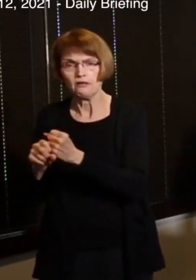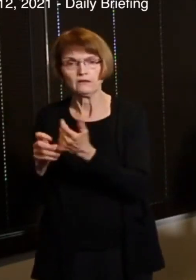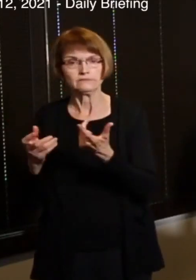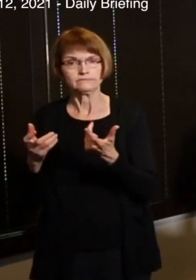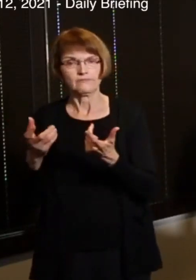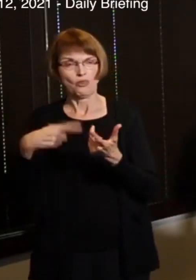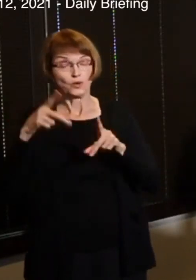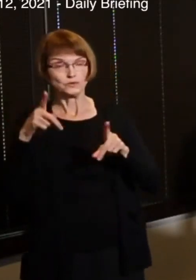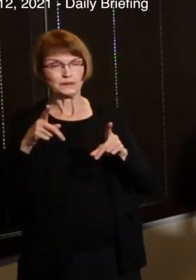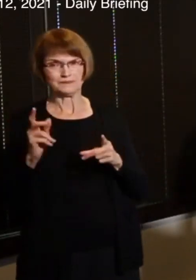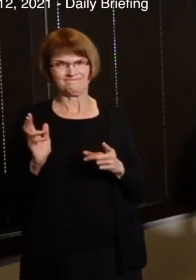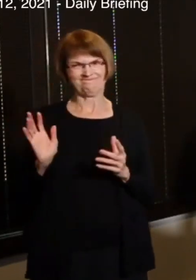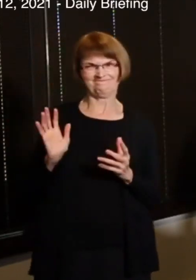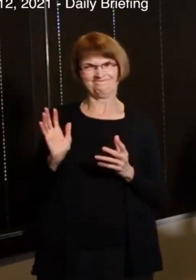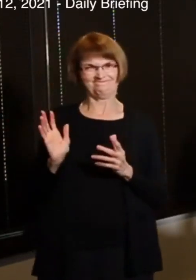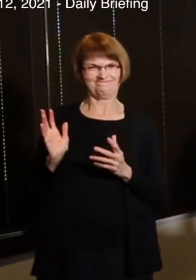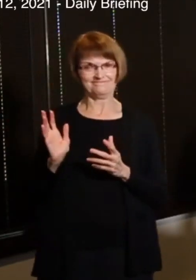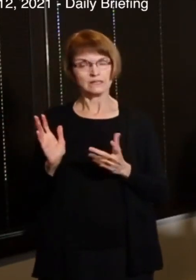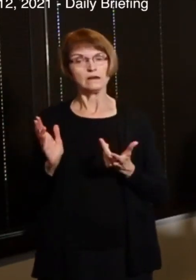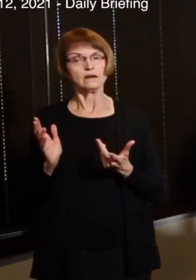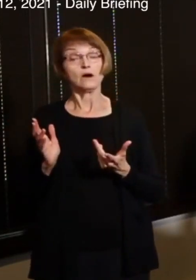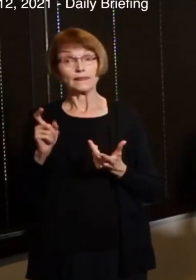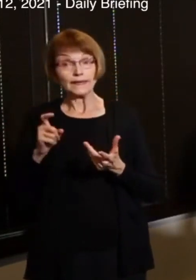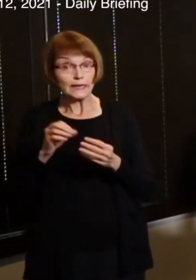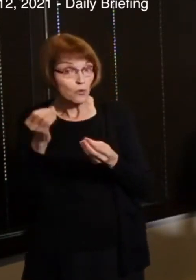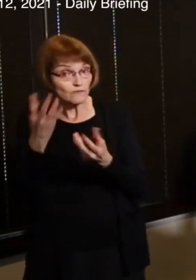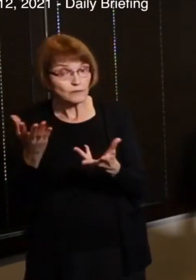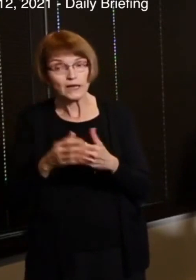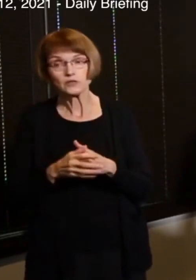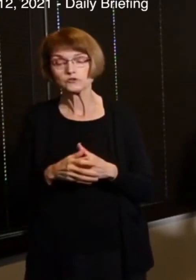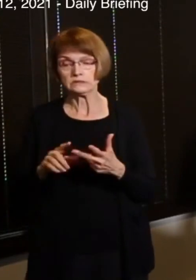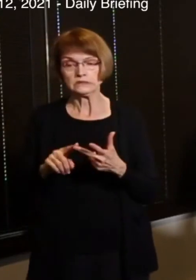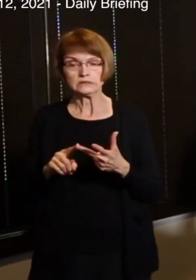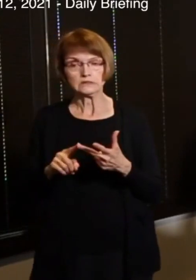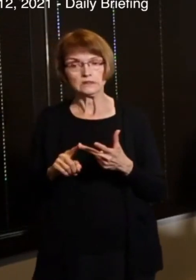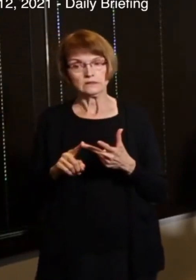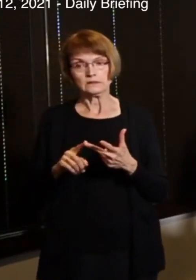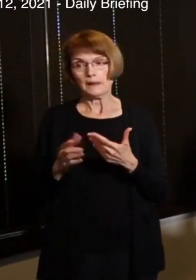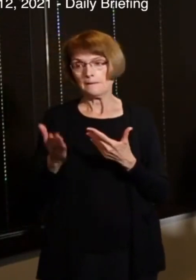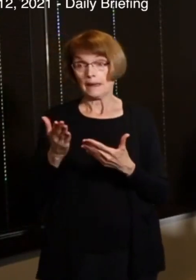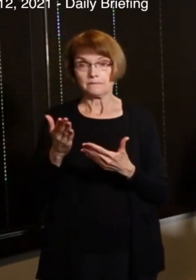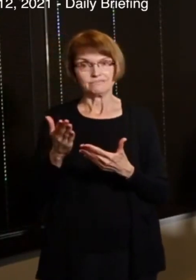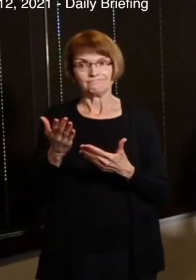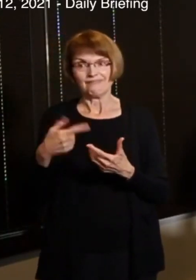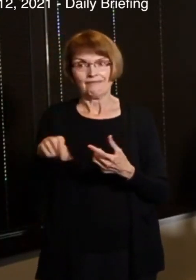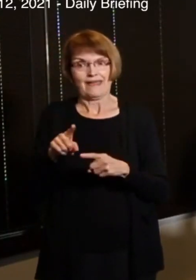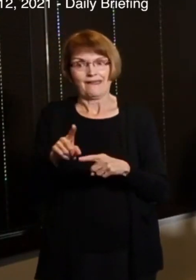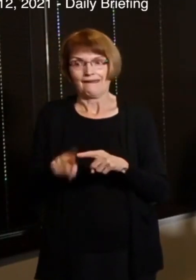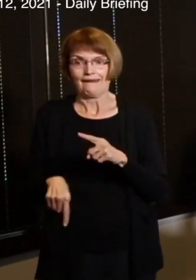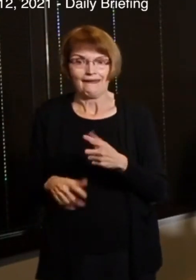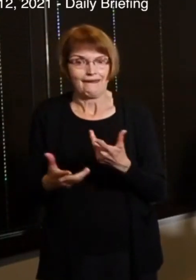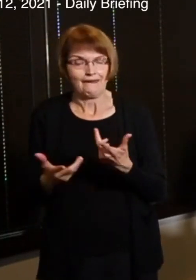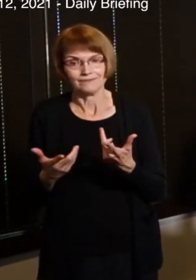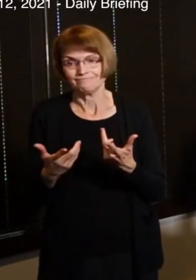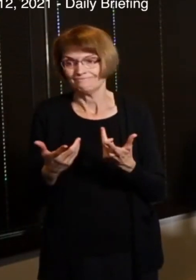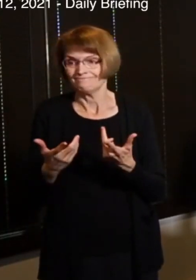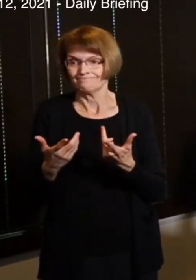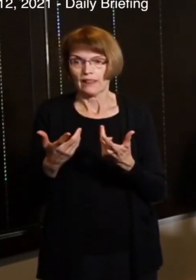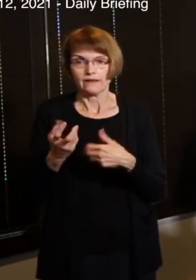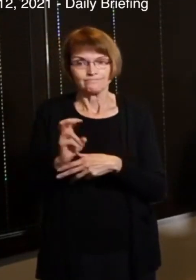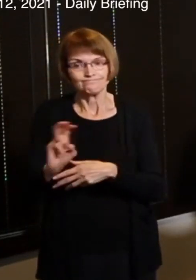either hesitant and need information or those that have serious barriers to obtaining vaccines, such as